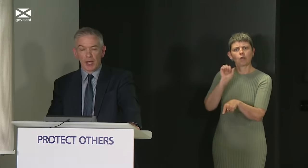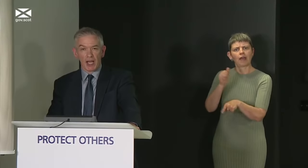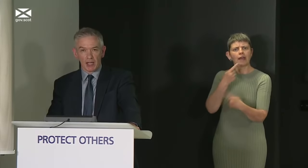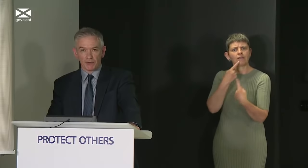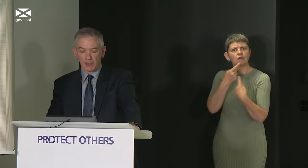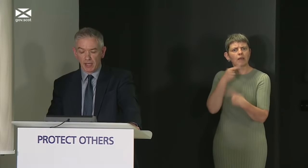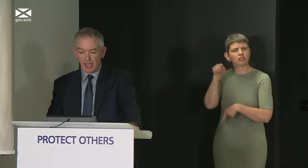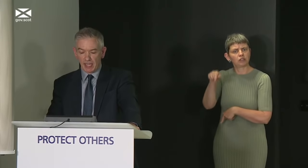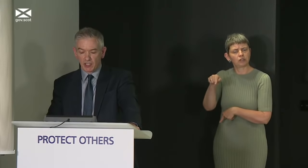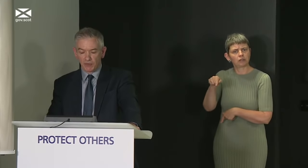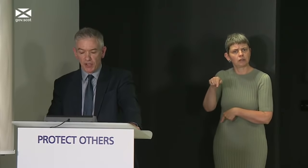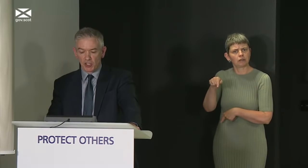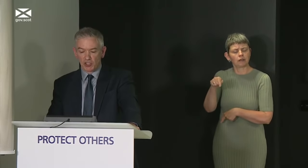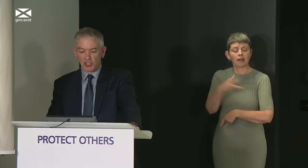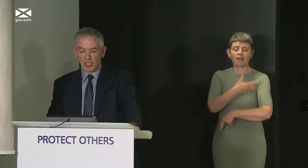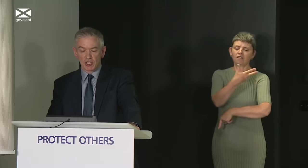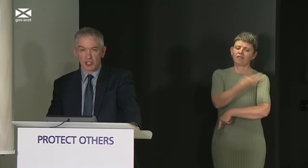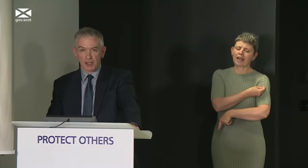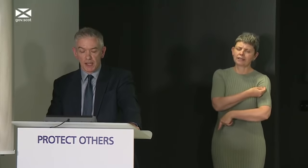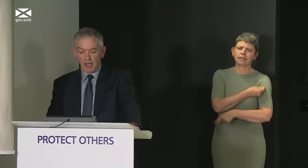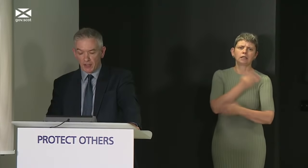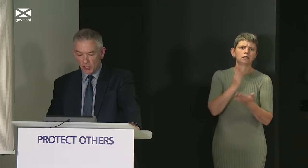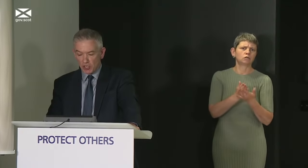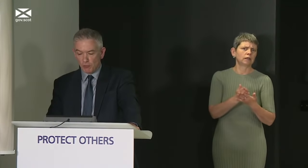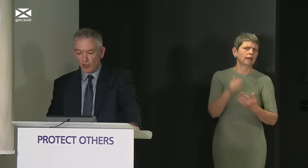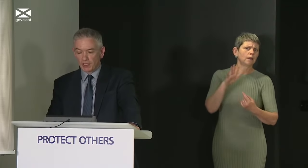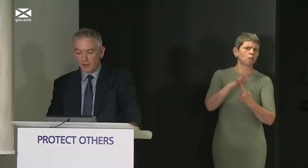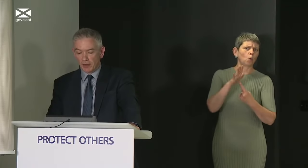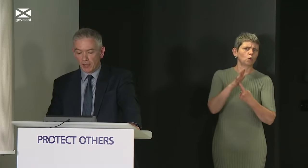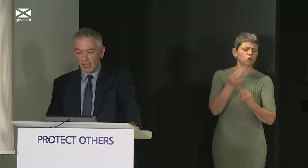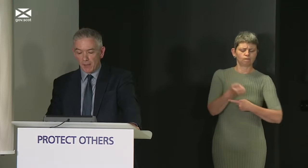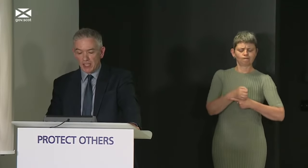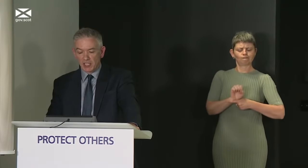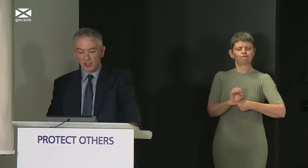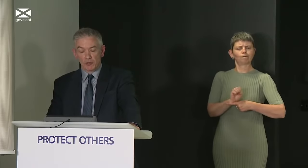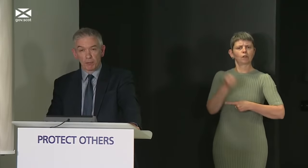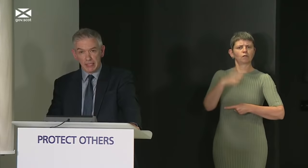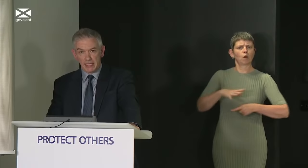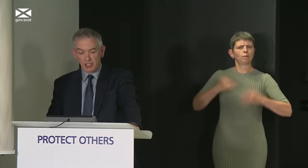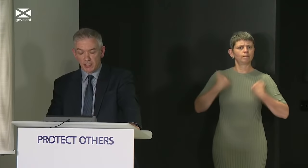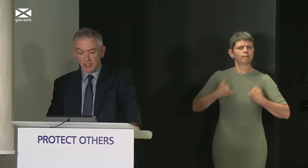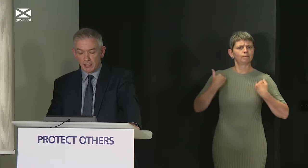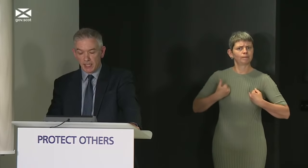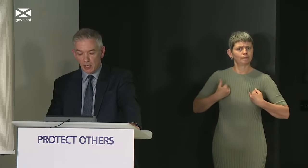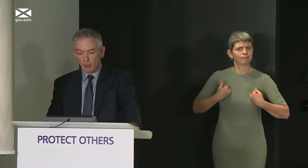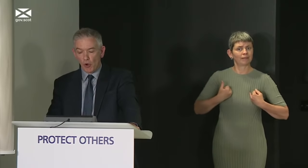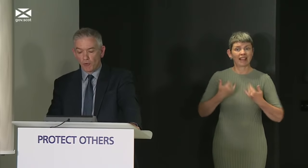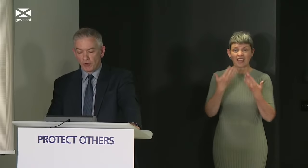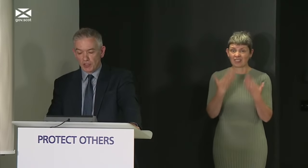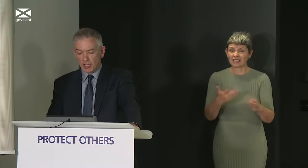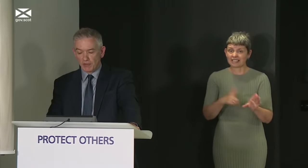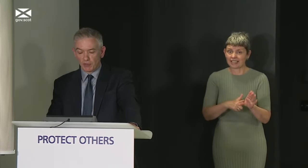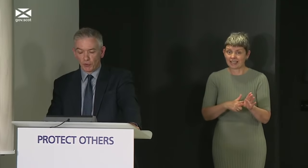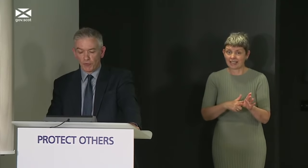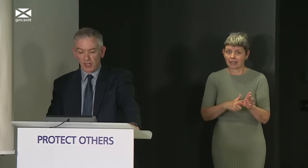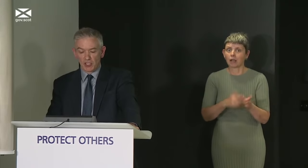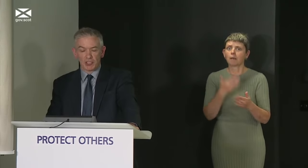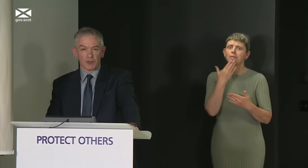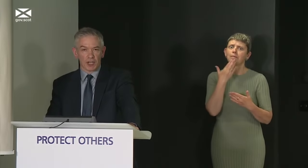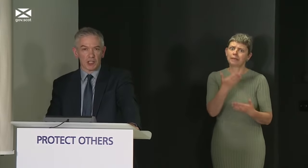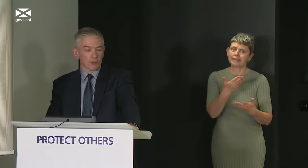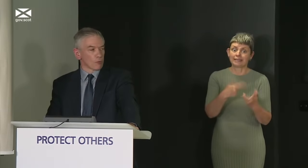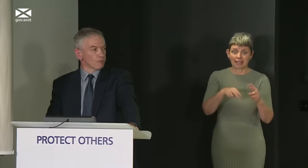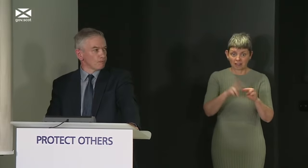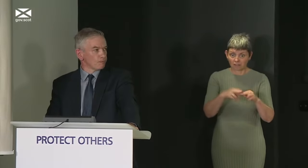defences we have against infectious disease. And this year, more than ever, I'm asking you to please take up the offer of receiving your flu